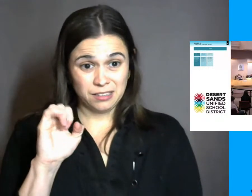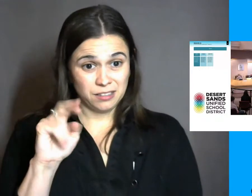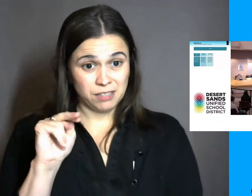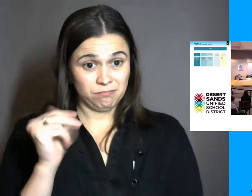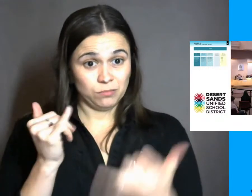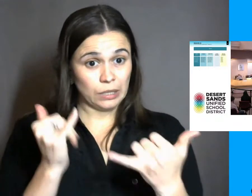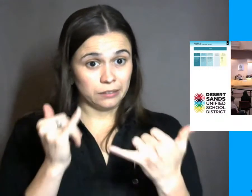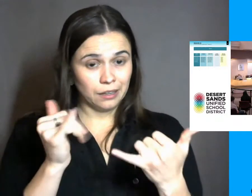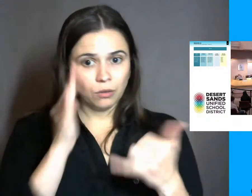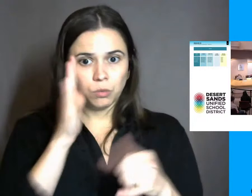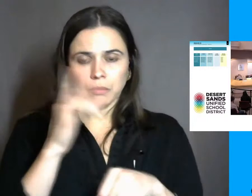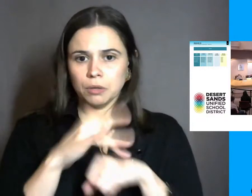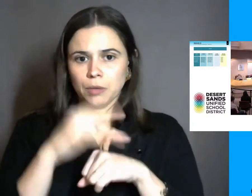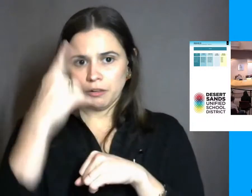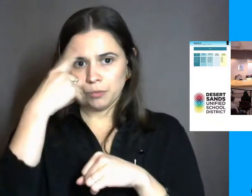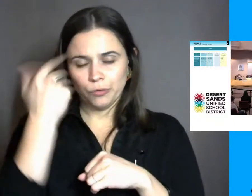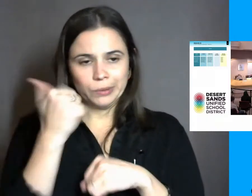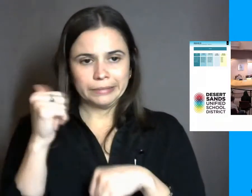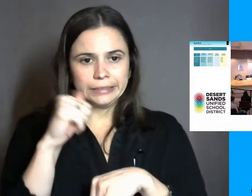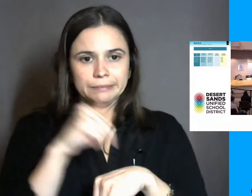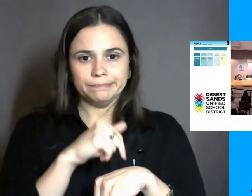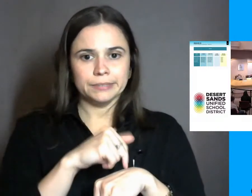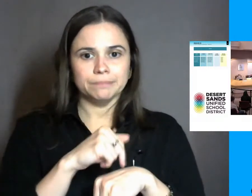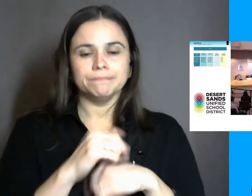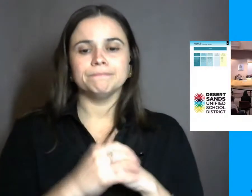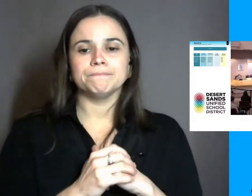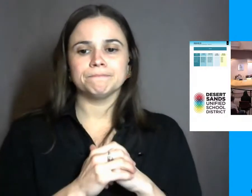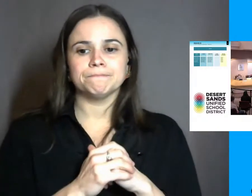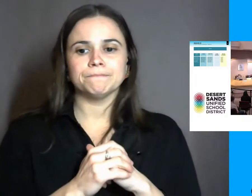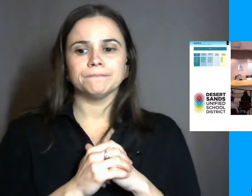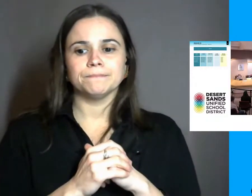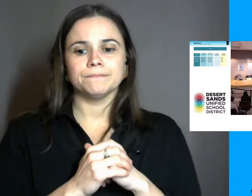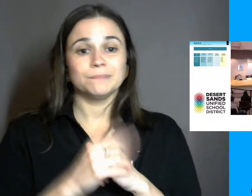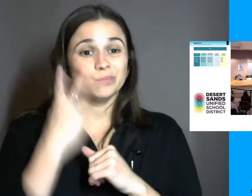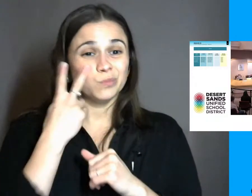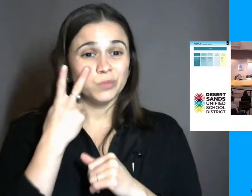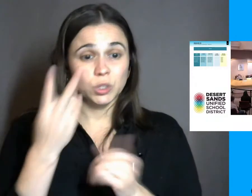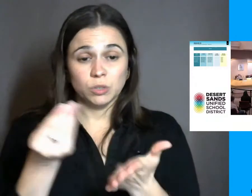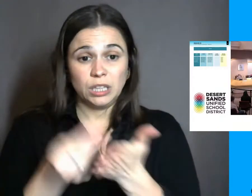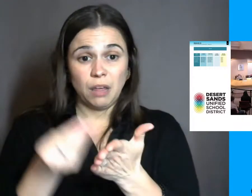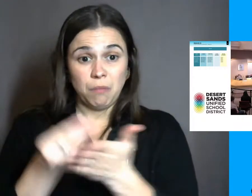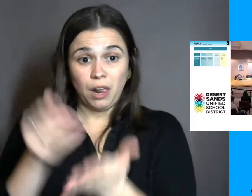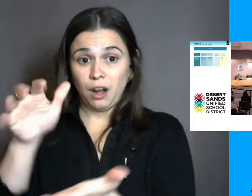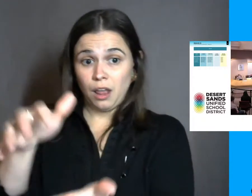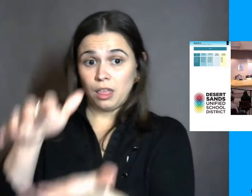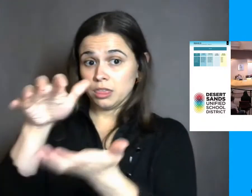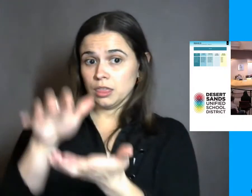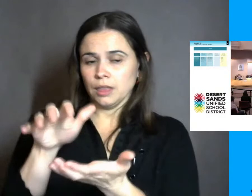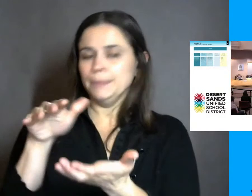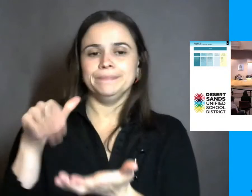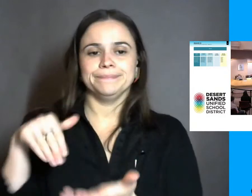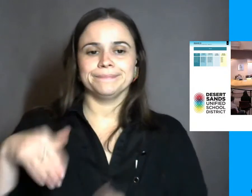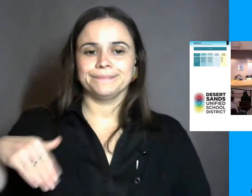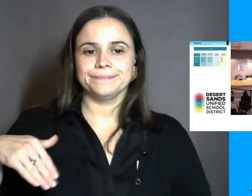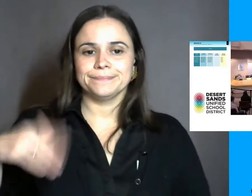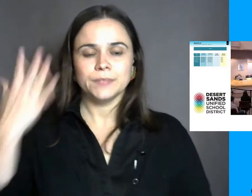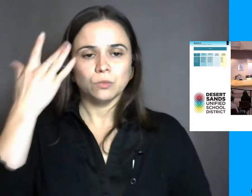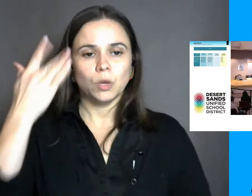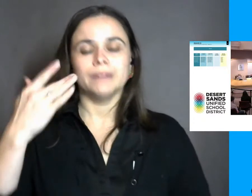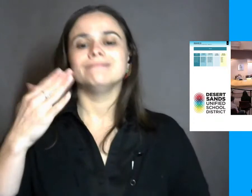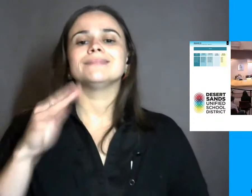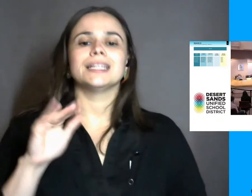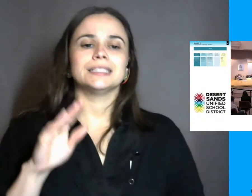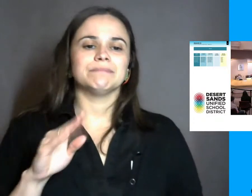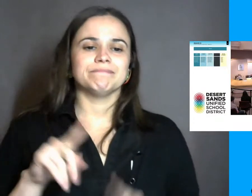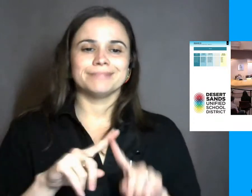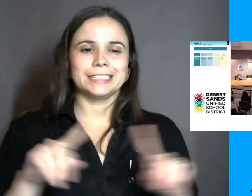make that clarification. And you see there that we don't have funds received because they are on the Beyond Bond Authority list with the